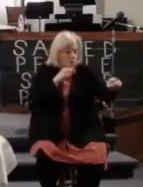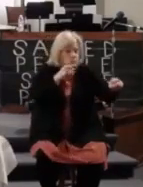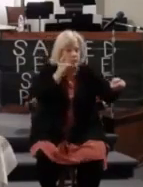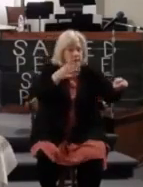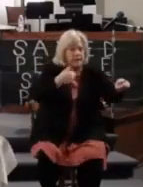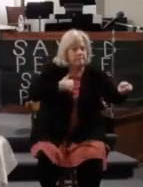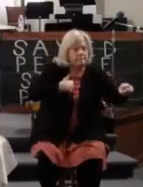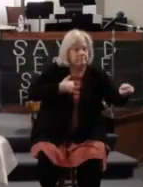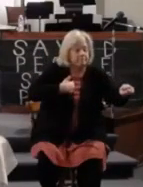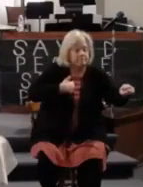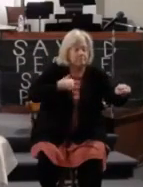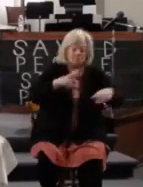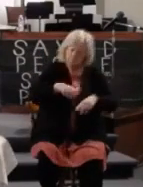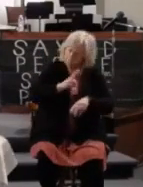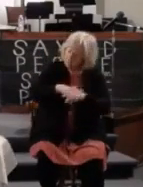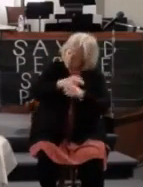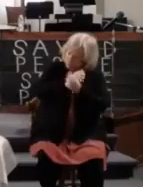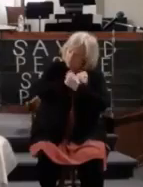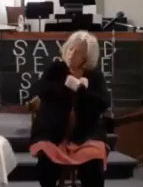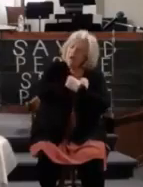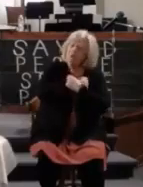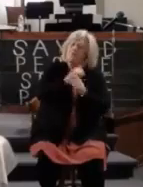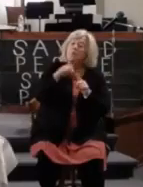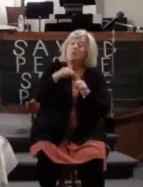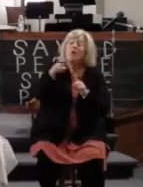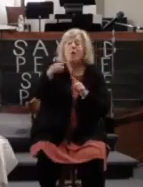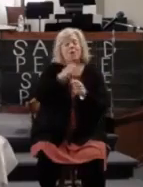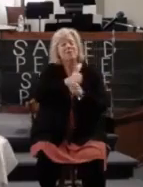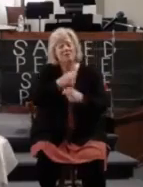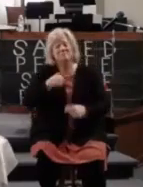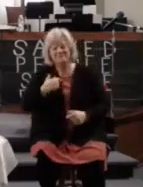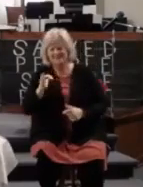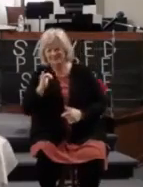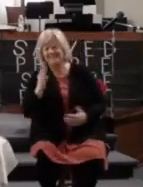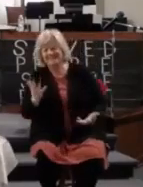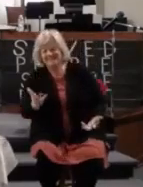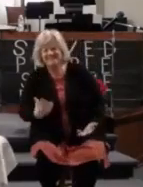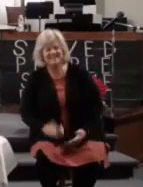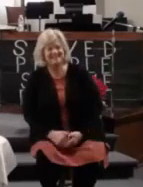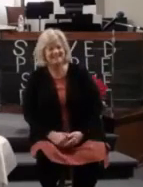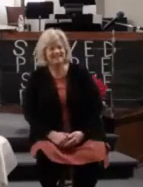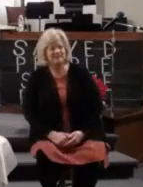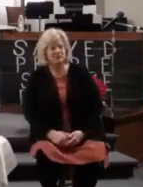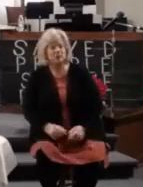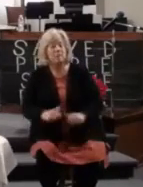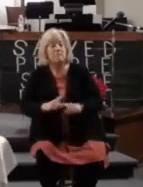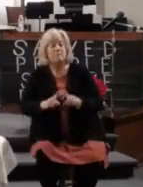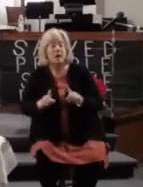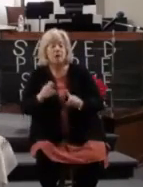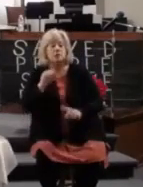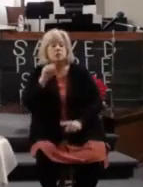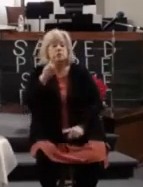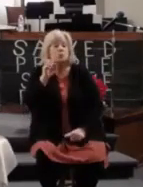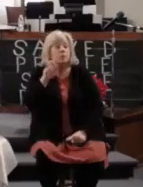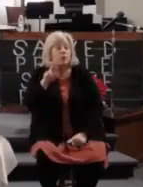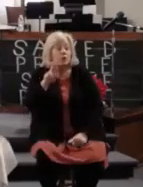It's natural to love when it's returned, but it's supernatural to love